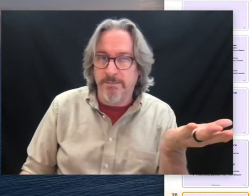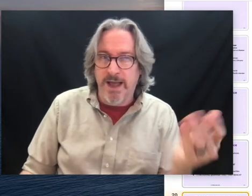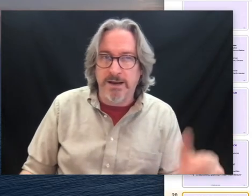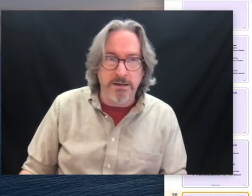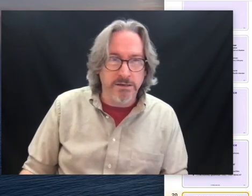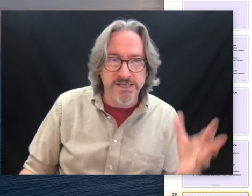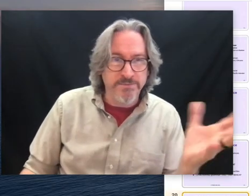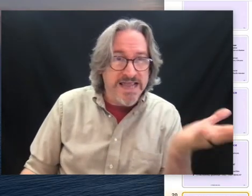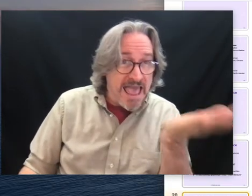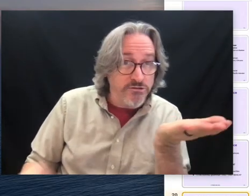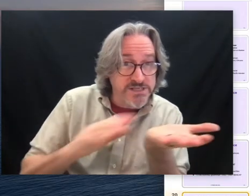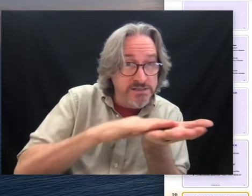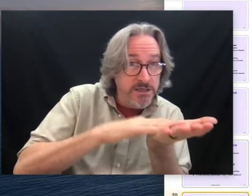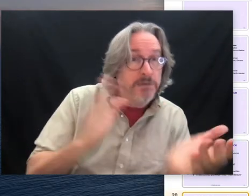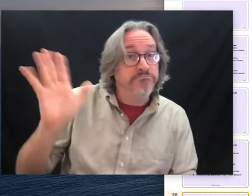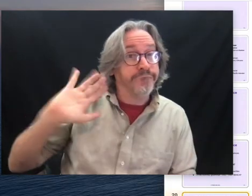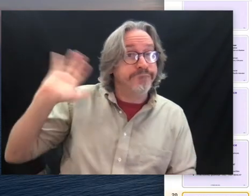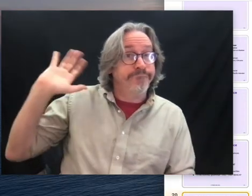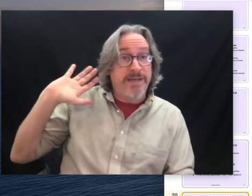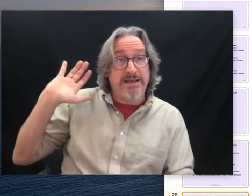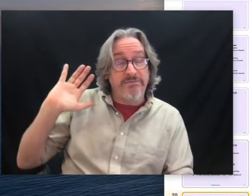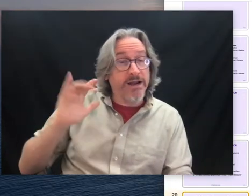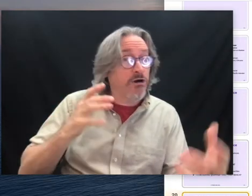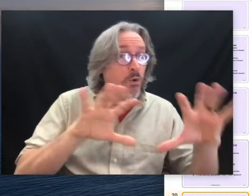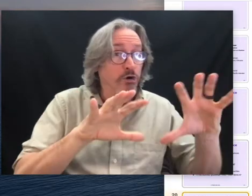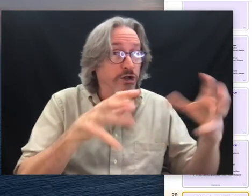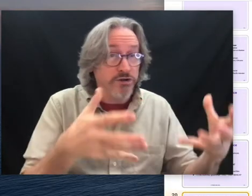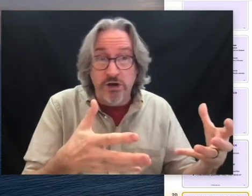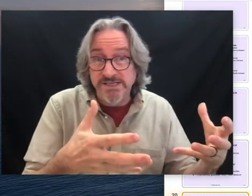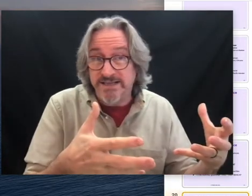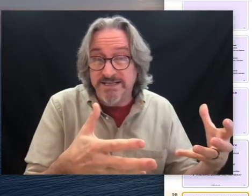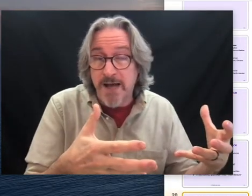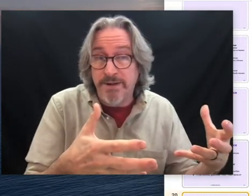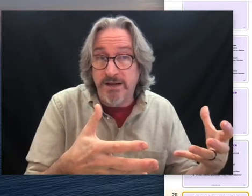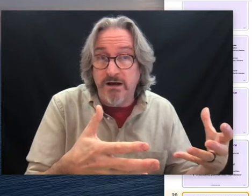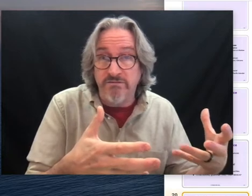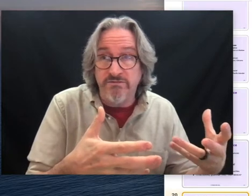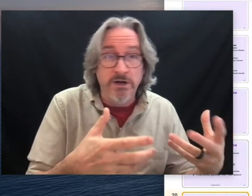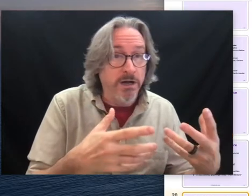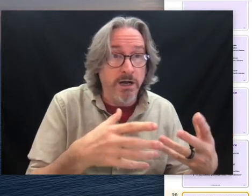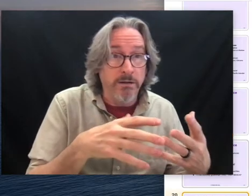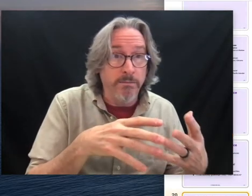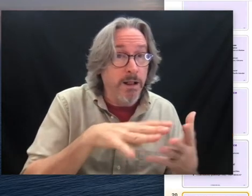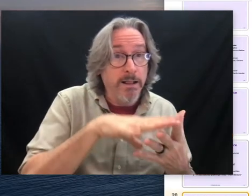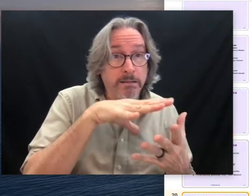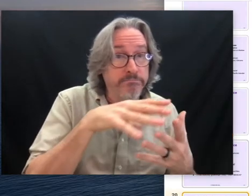something else back in there, or you'll say the topic of